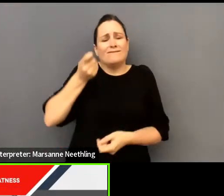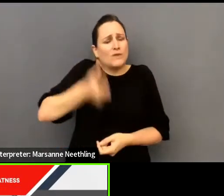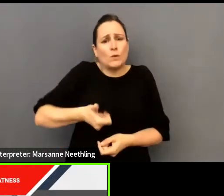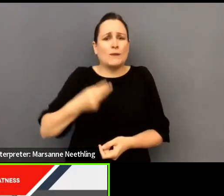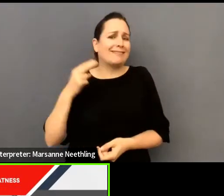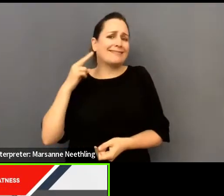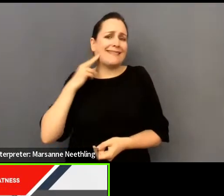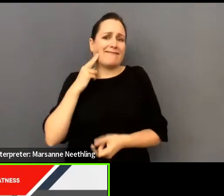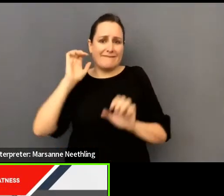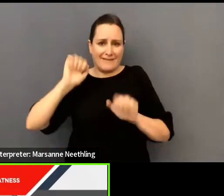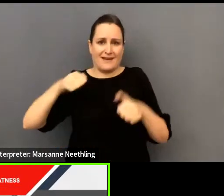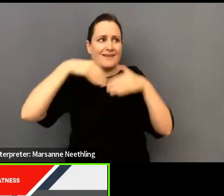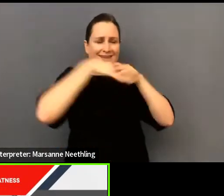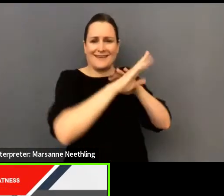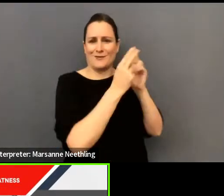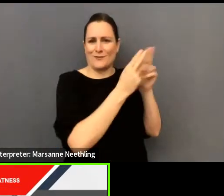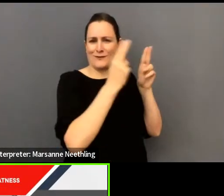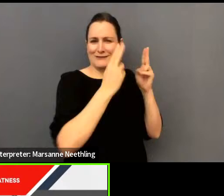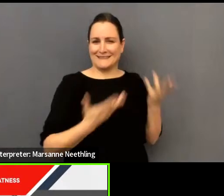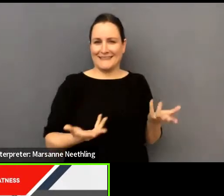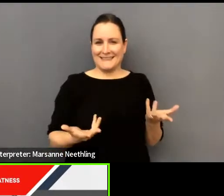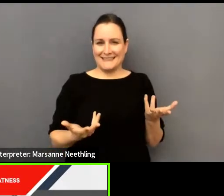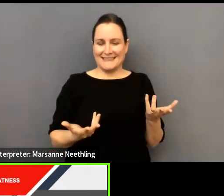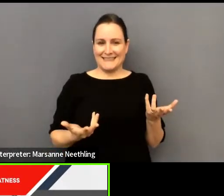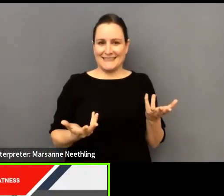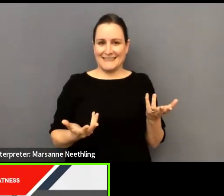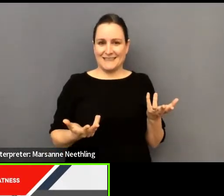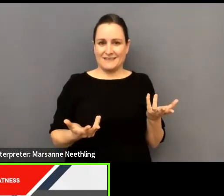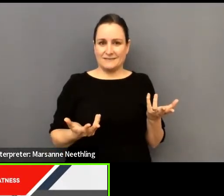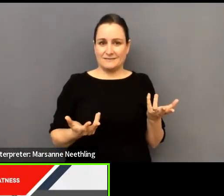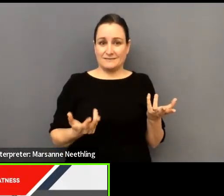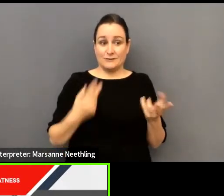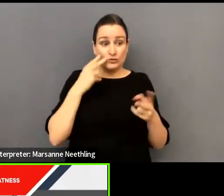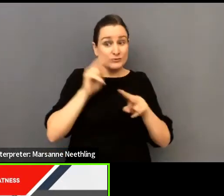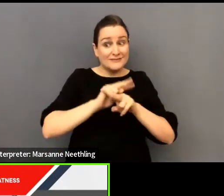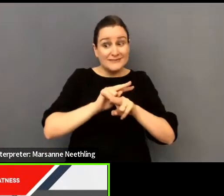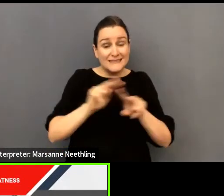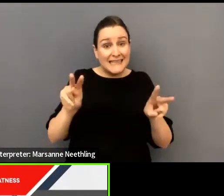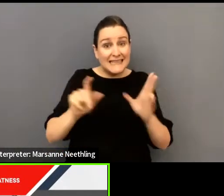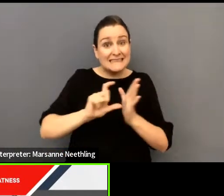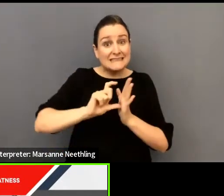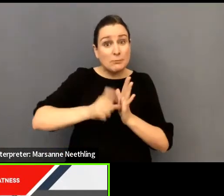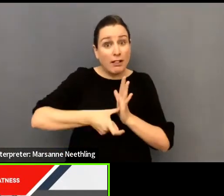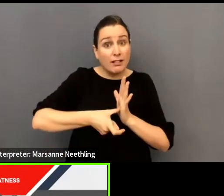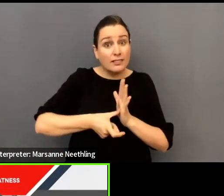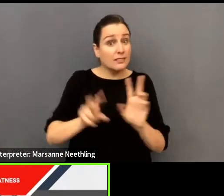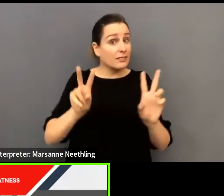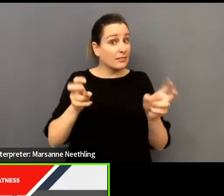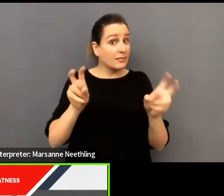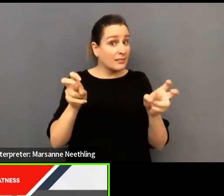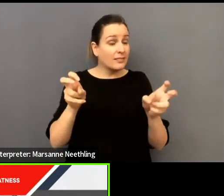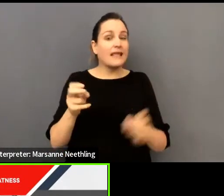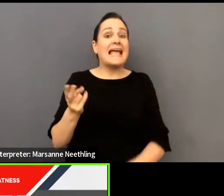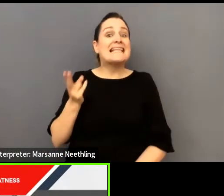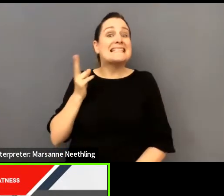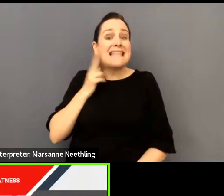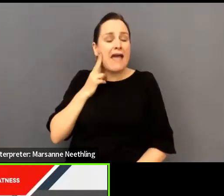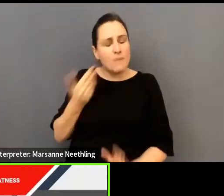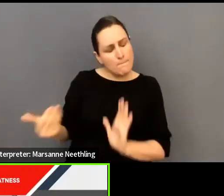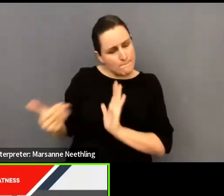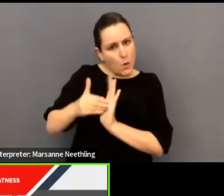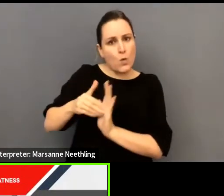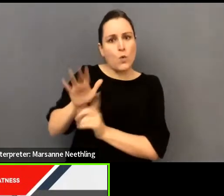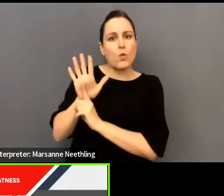if we look at the disability spectrum, then we're talking about the deaf learners being the most marginalized